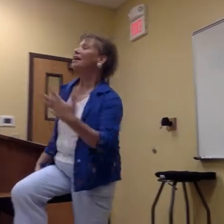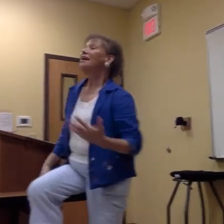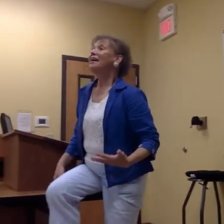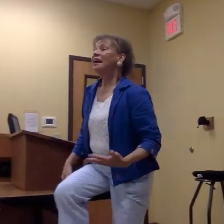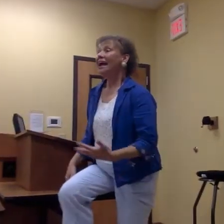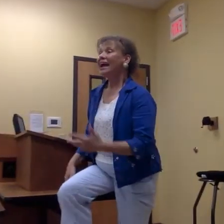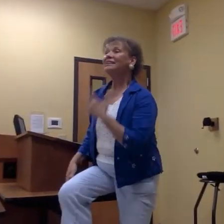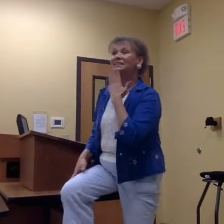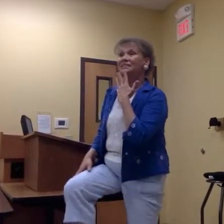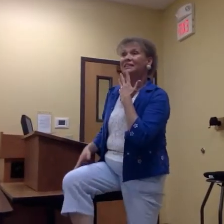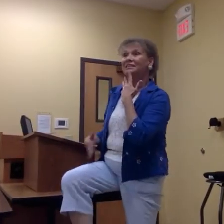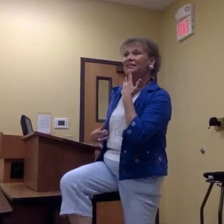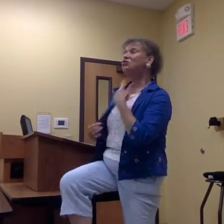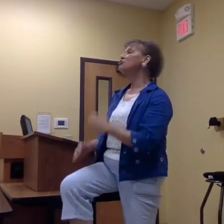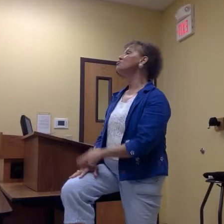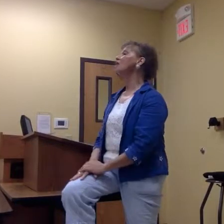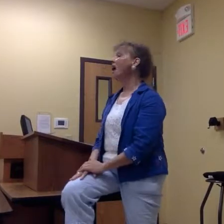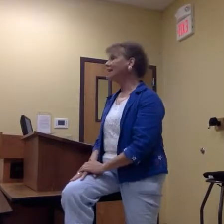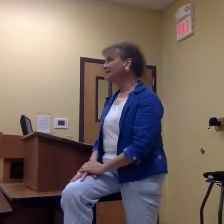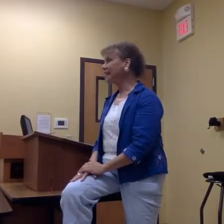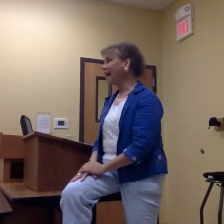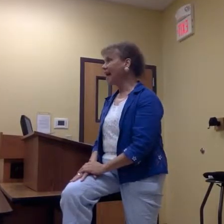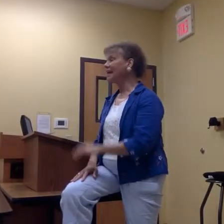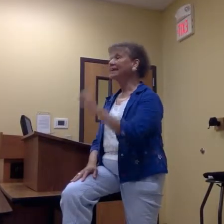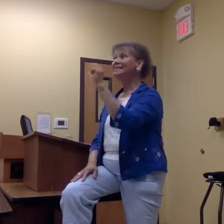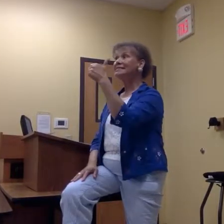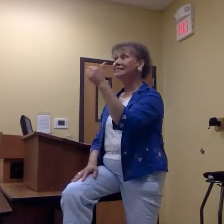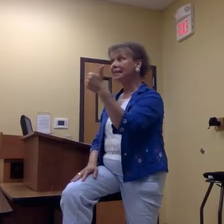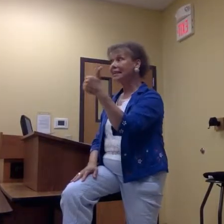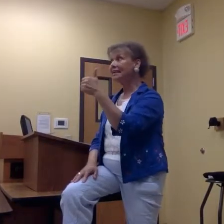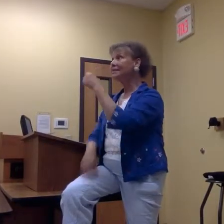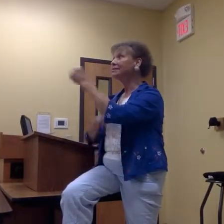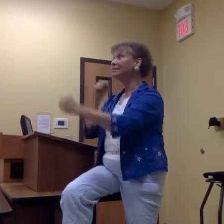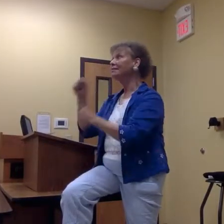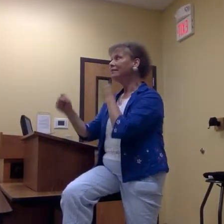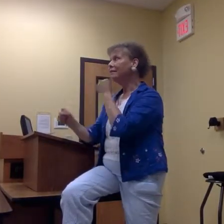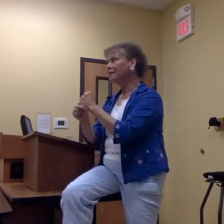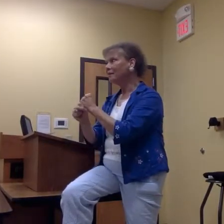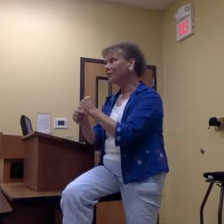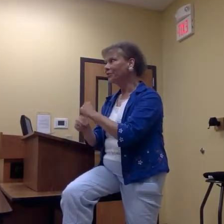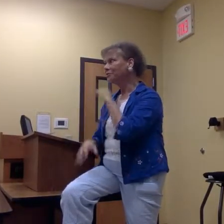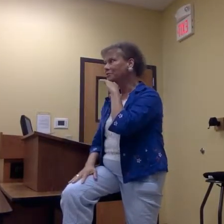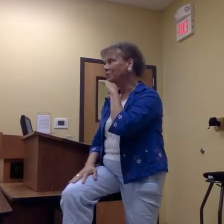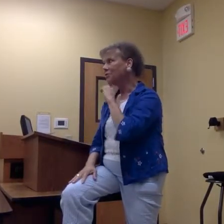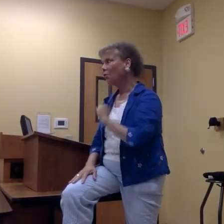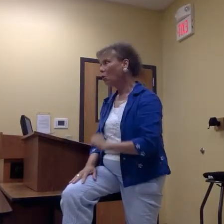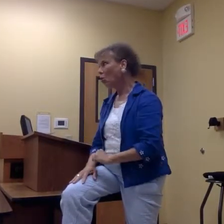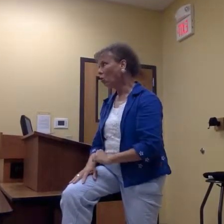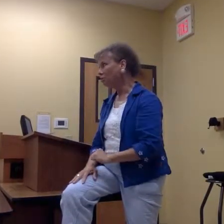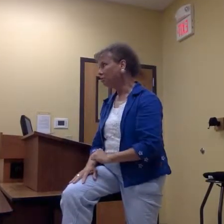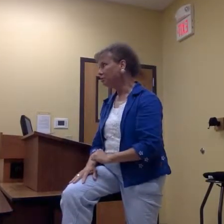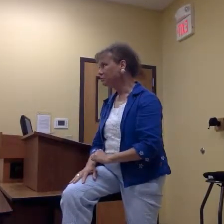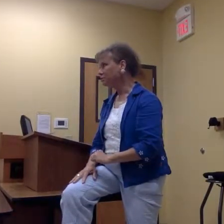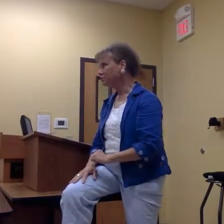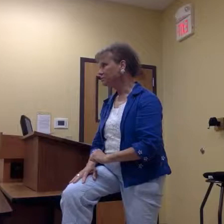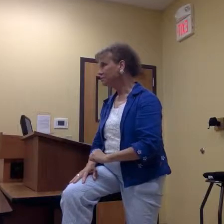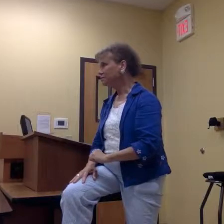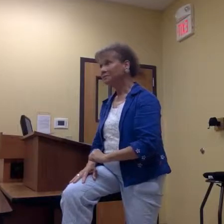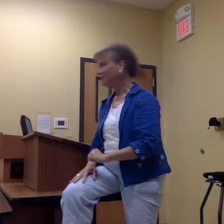do not say 10 years old, right? I do not